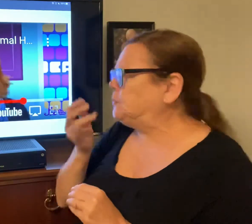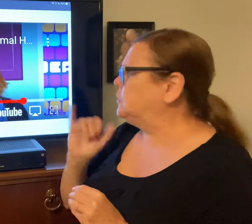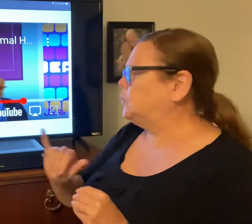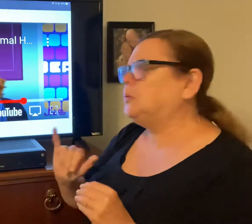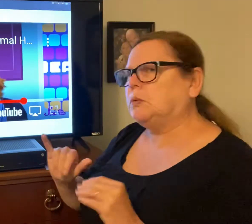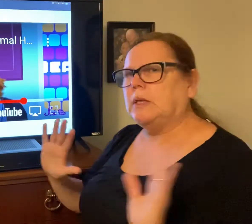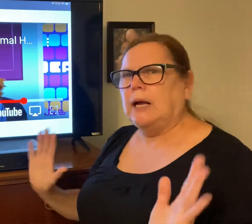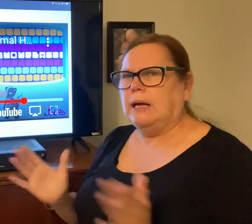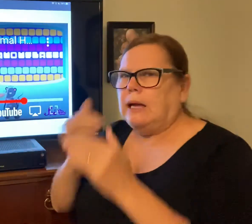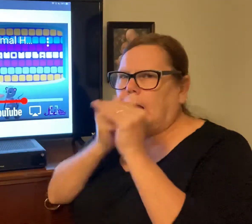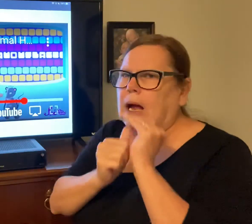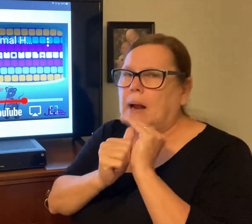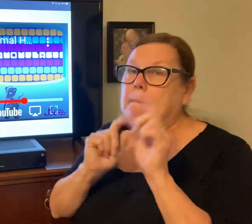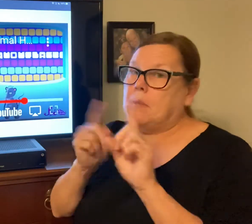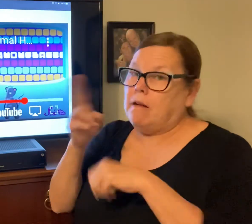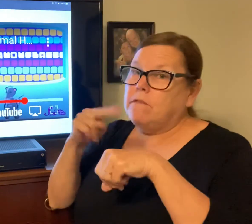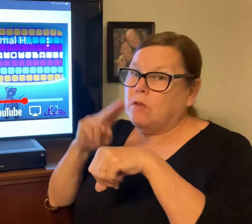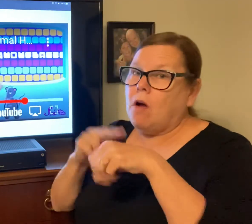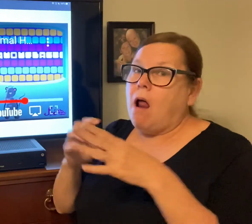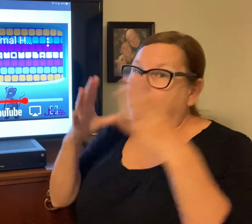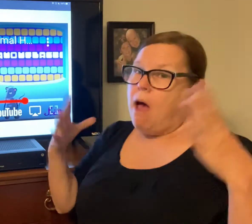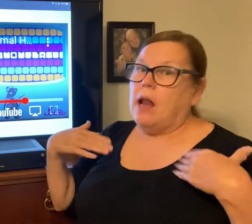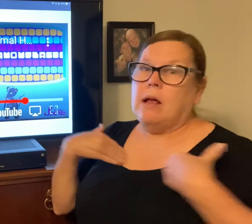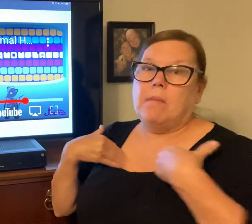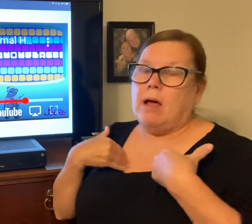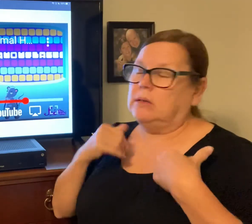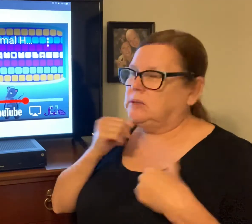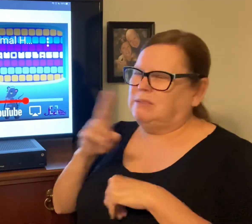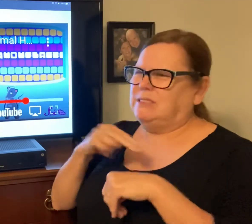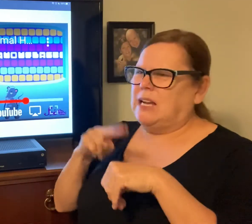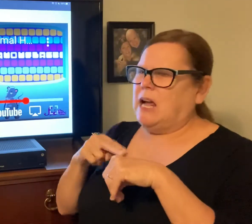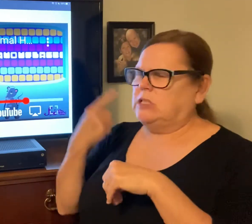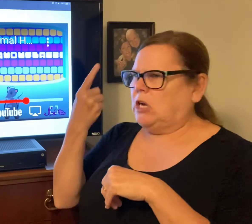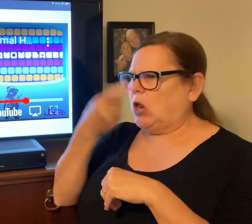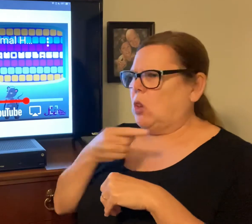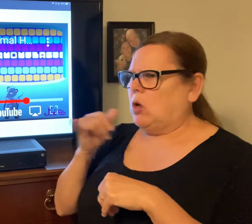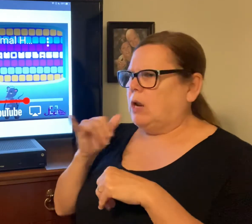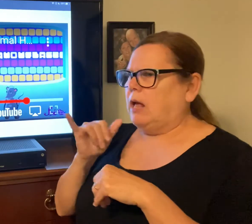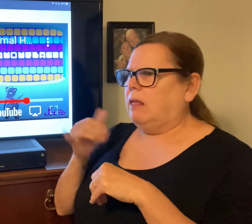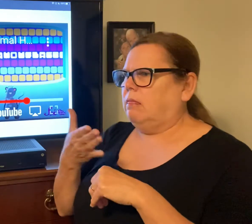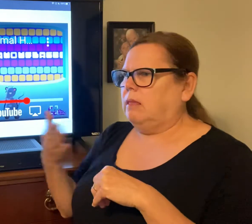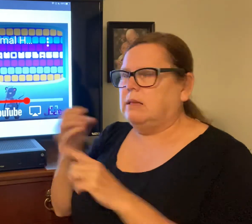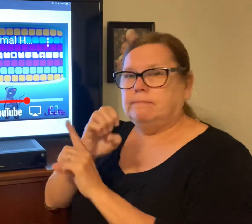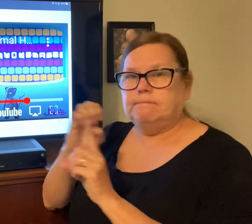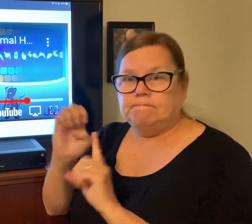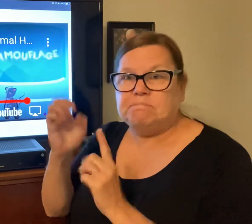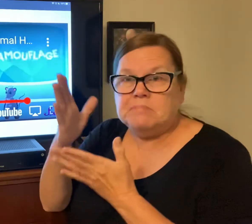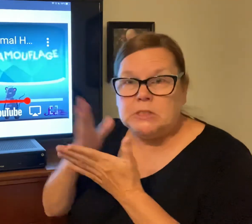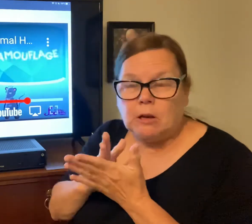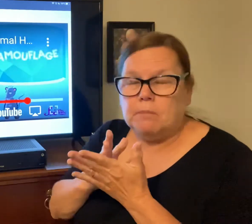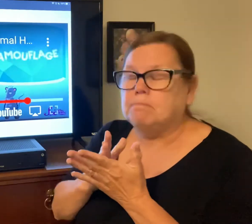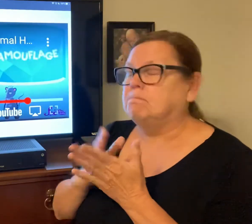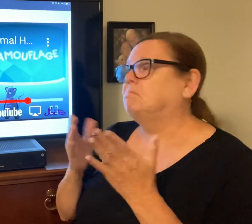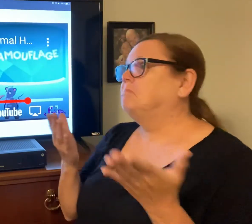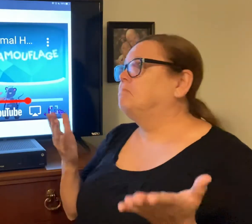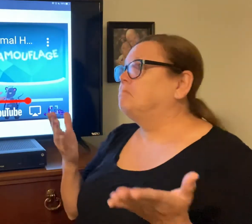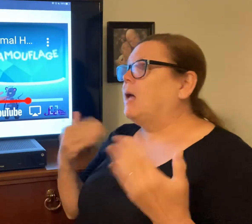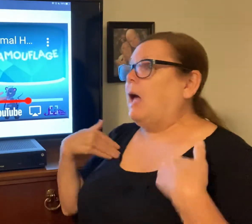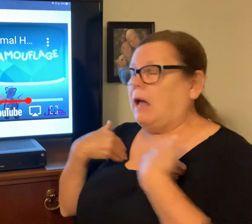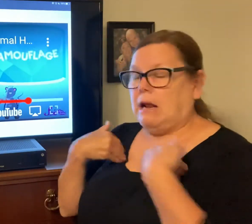convincing camouflage. But of course, a lot of animals don't naturally look like things in their environment. So, some of them have found ways to hide themselves